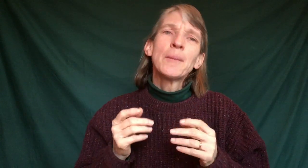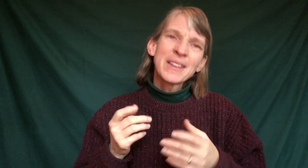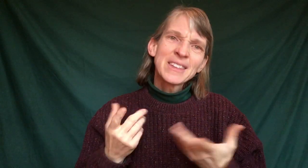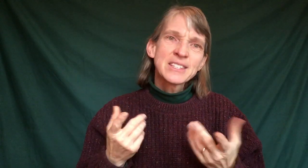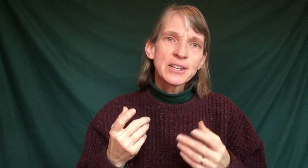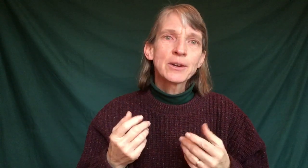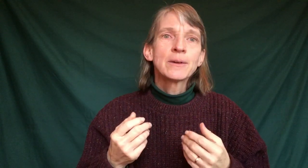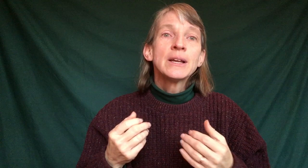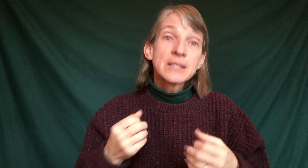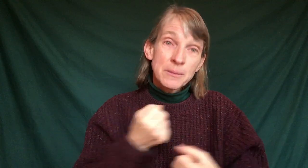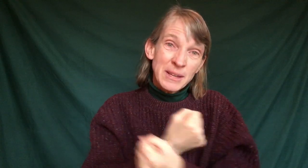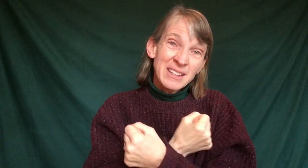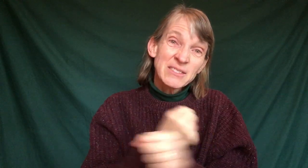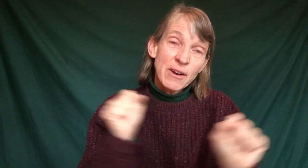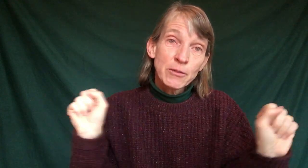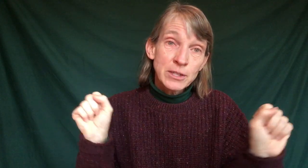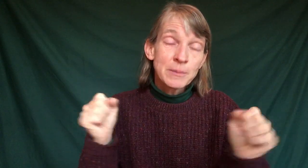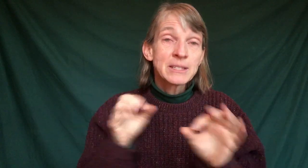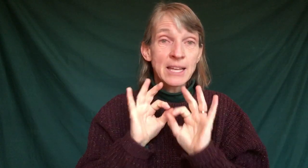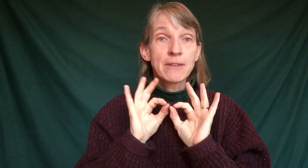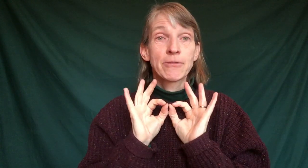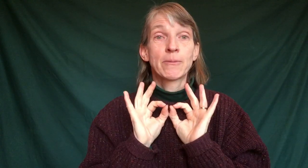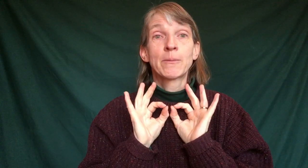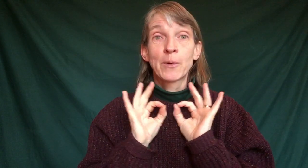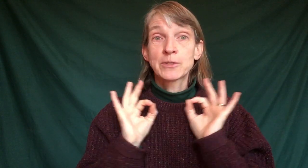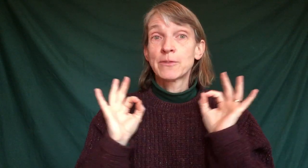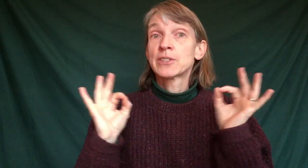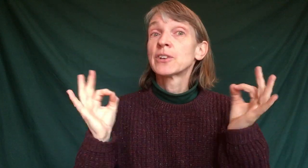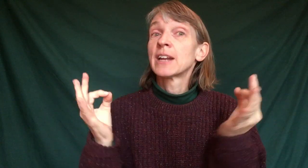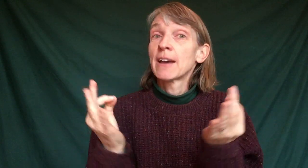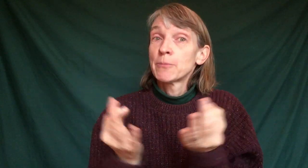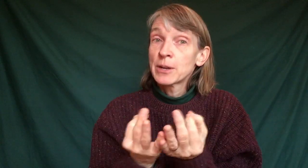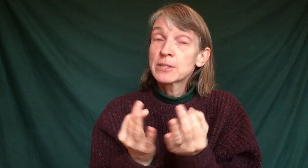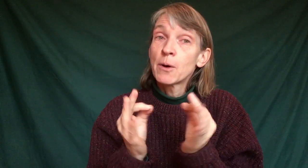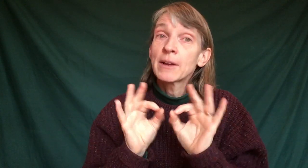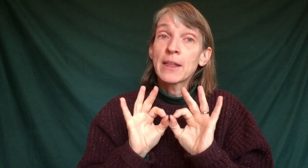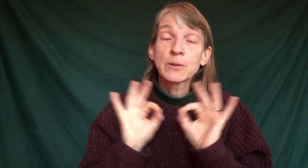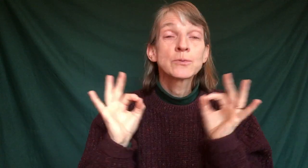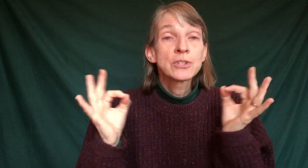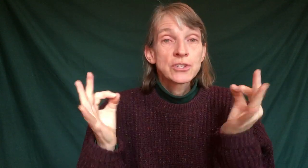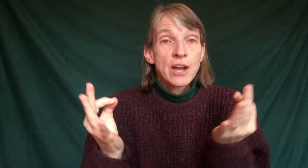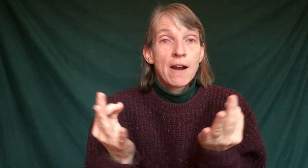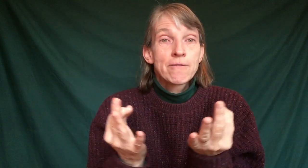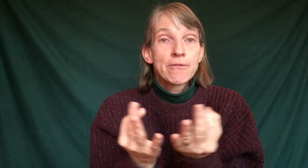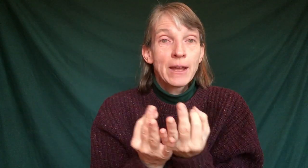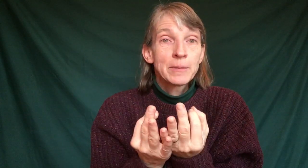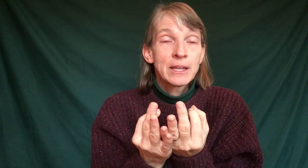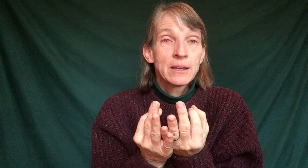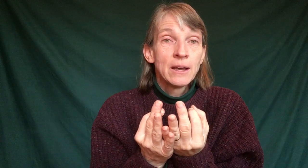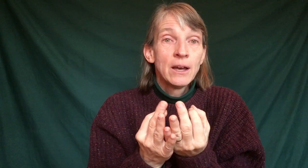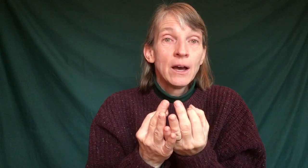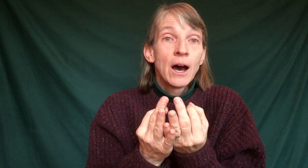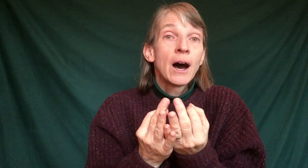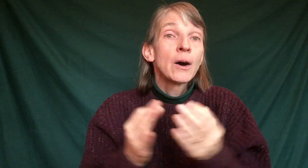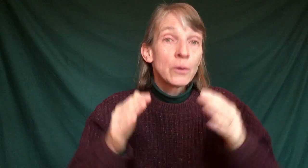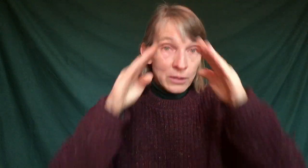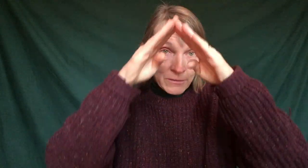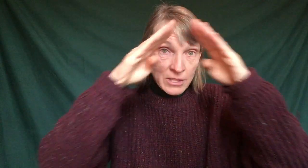But this year, for everyone to be safe, most of us are going to have pretty small gatherings with just our family who lives in our